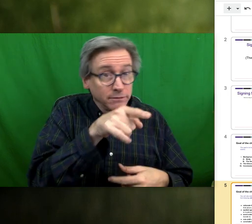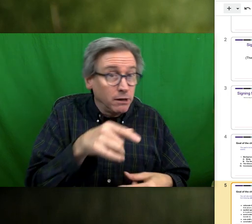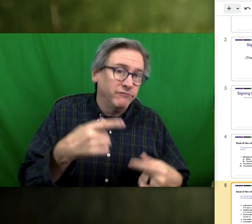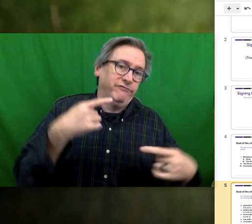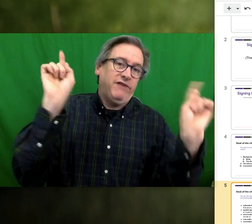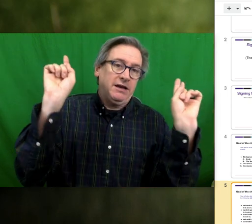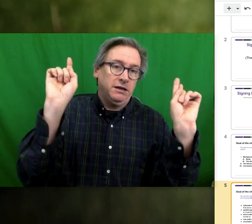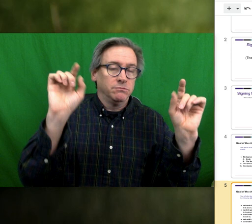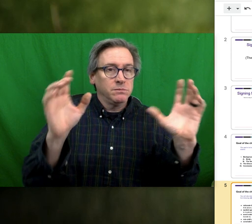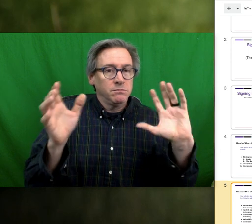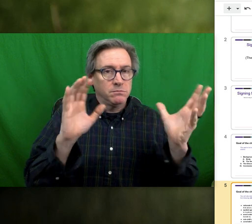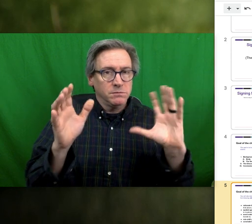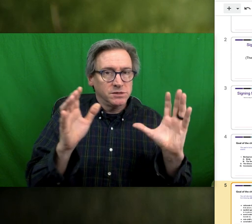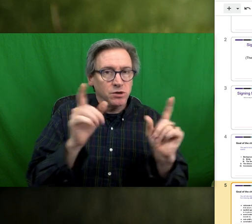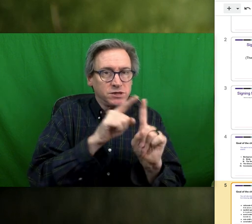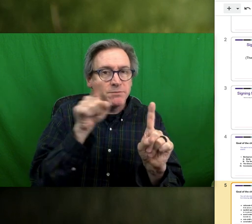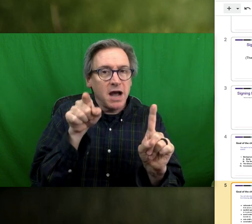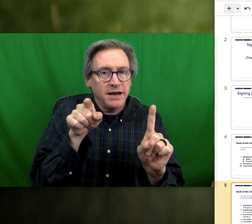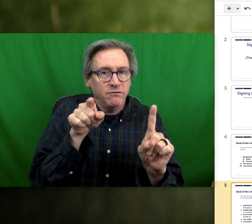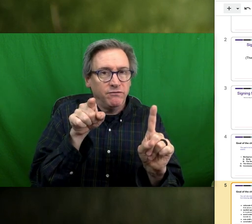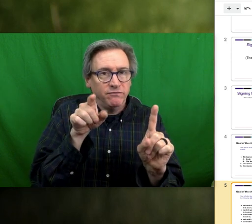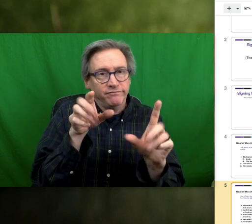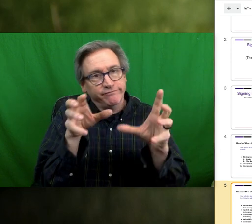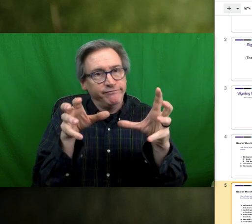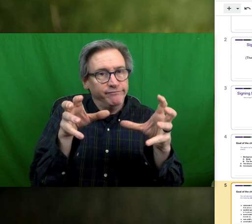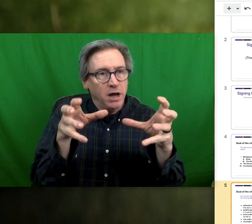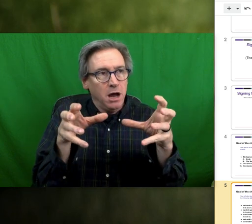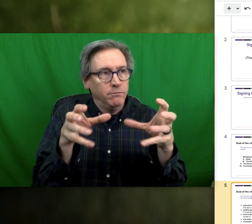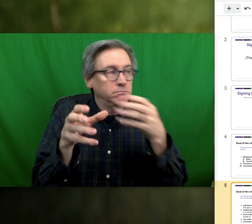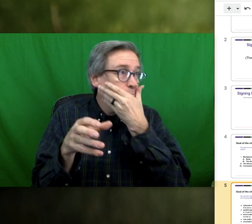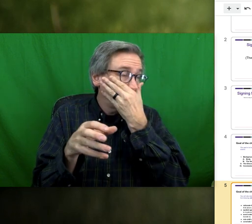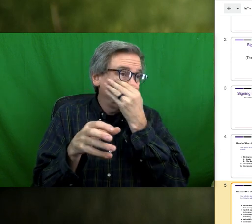contact them finally. So there's some kind of